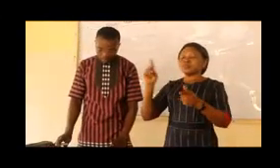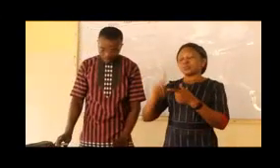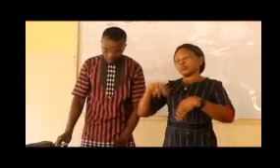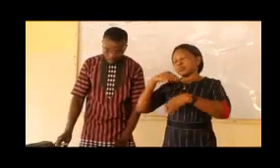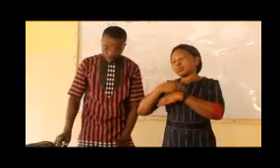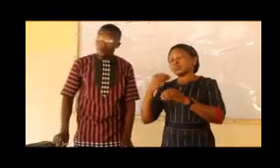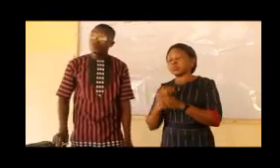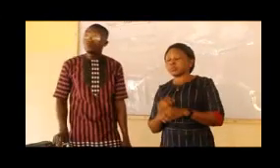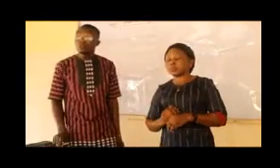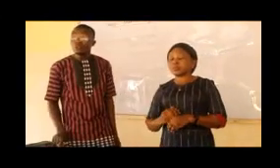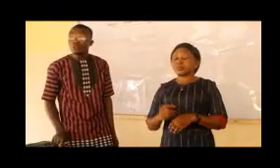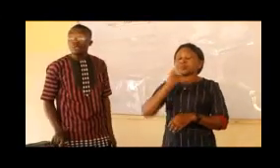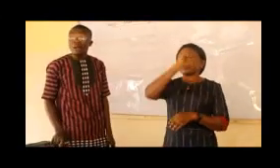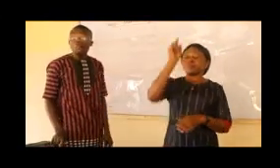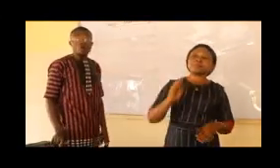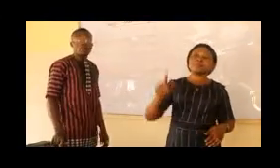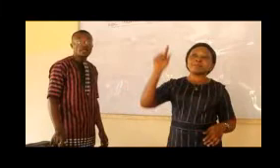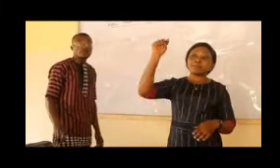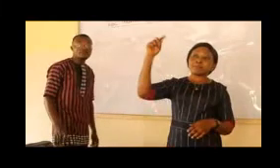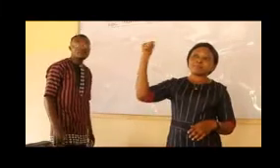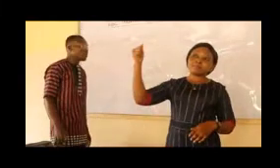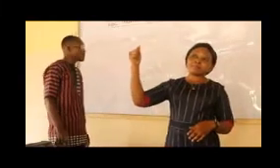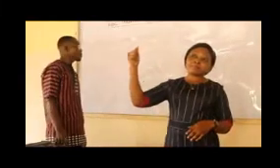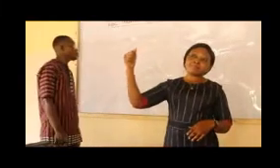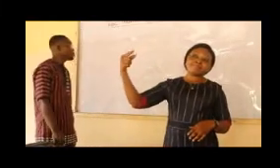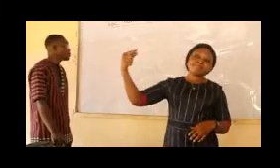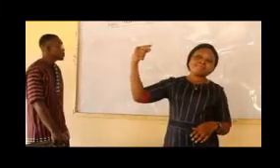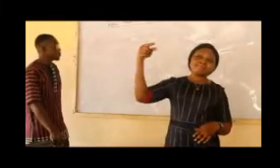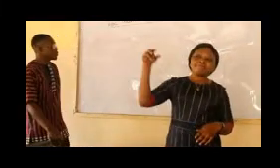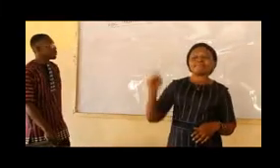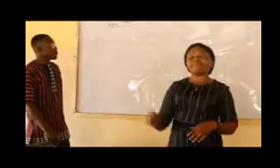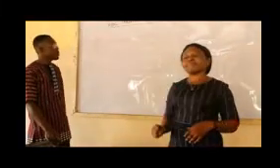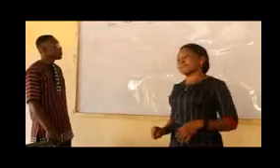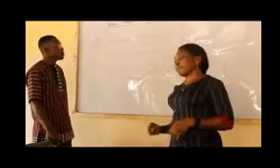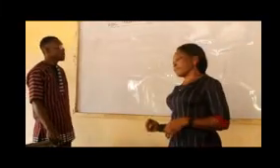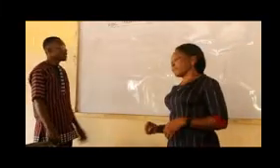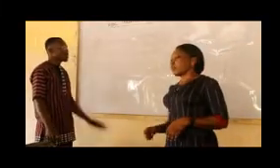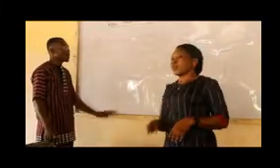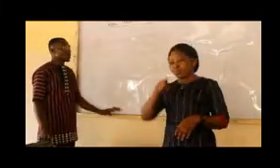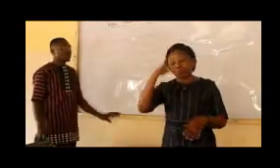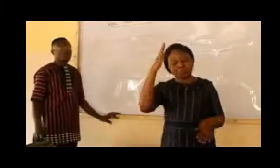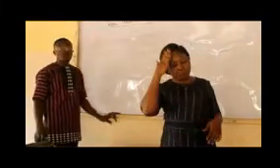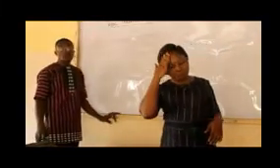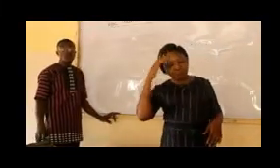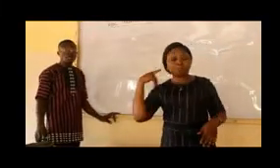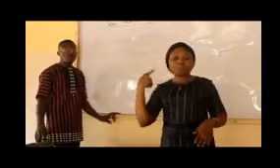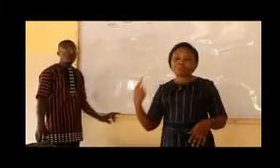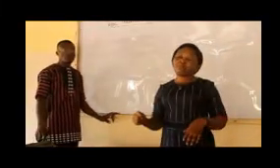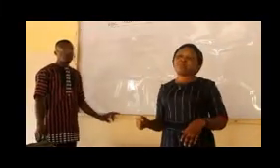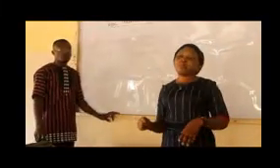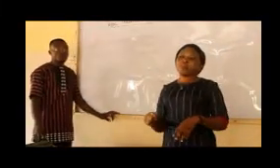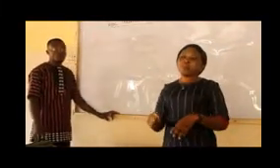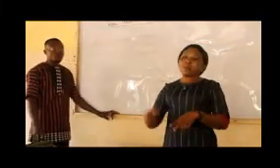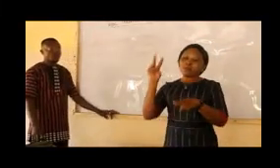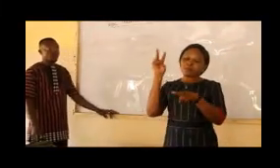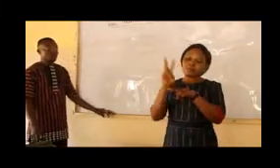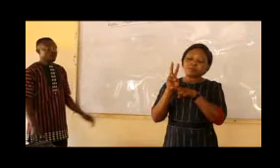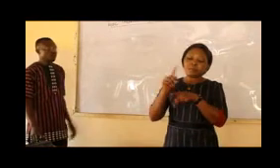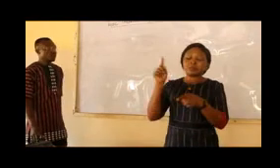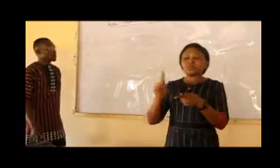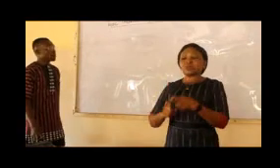tags. You know the appropriate verbs to use to form particular question tags.